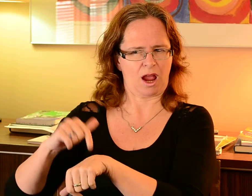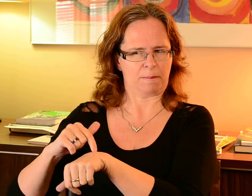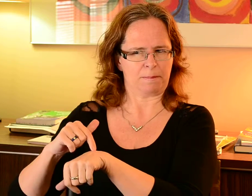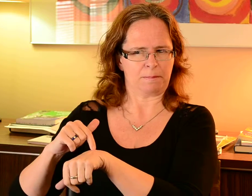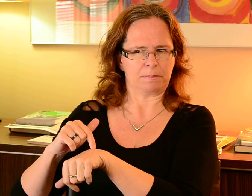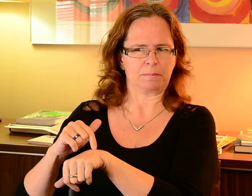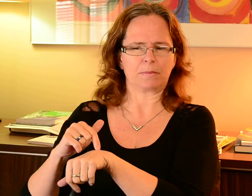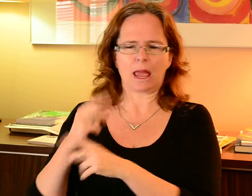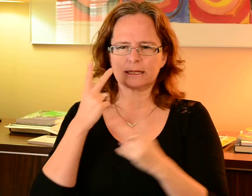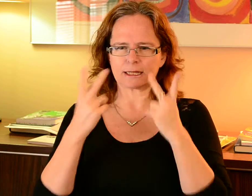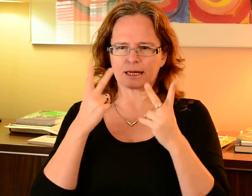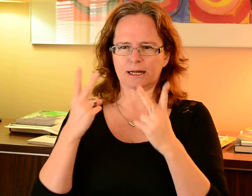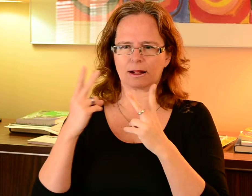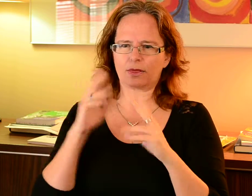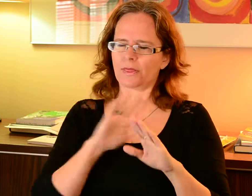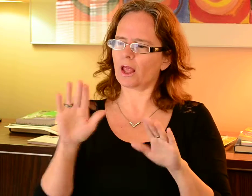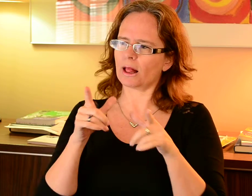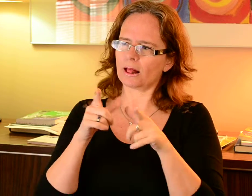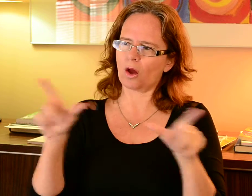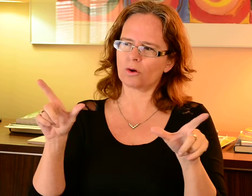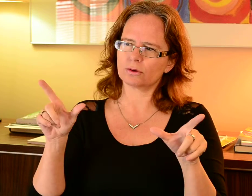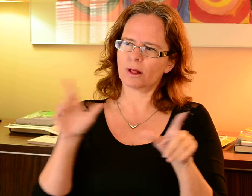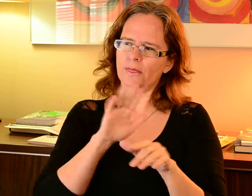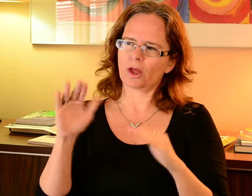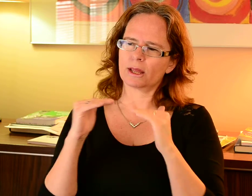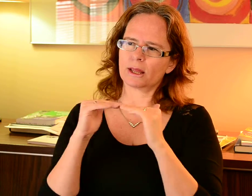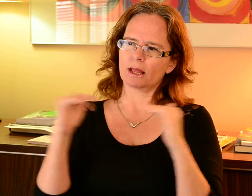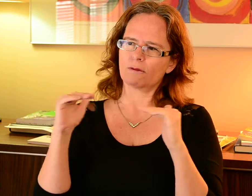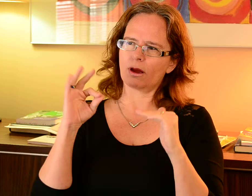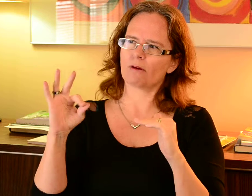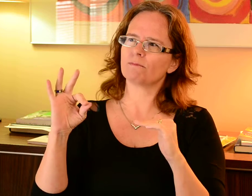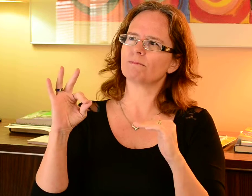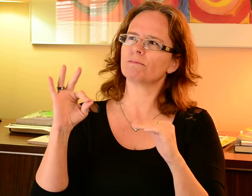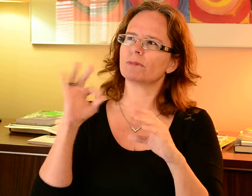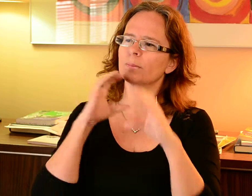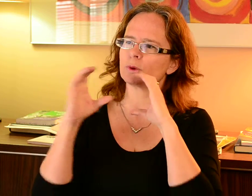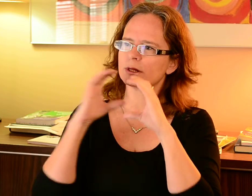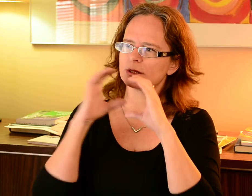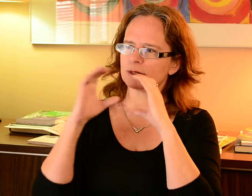and I taught ESL part-time in one of my areas of life as well too, and I could certainly see that